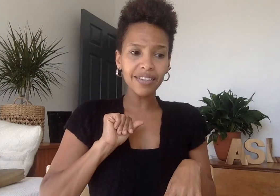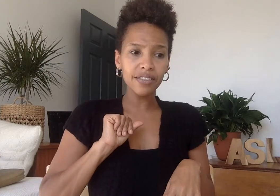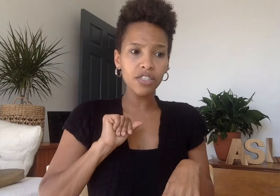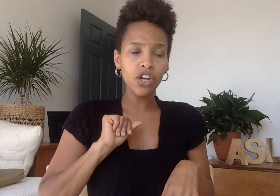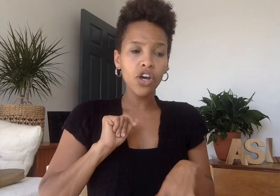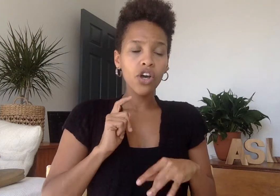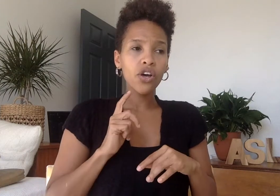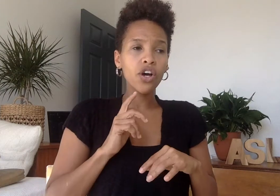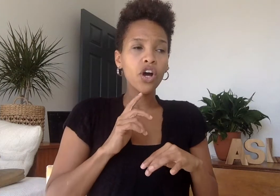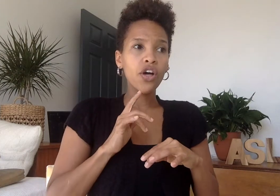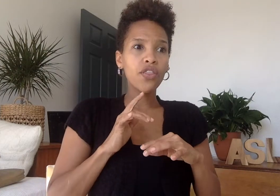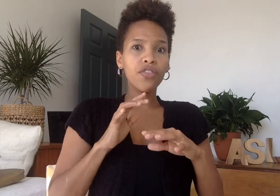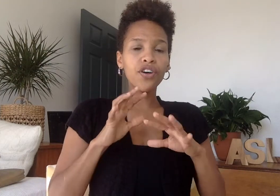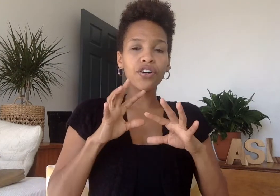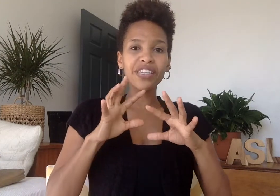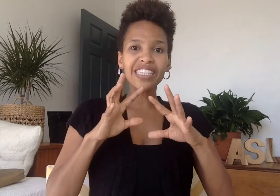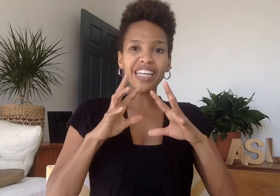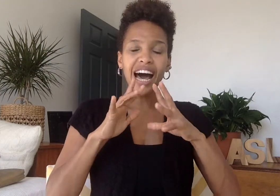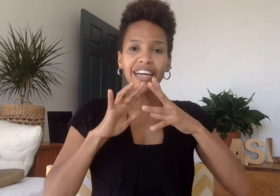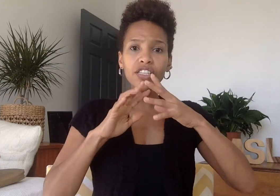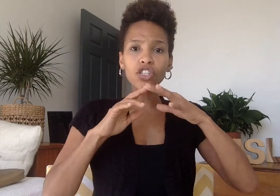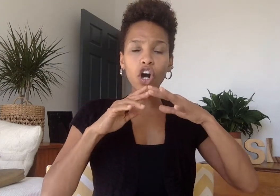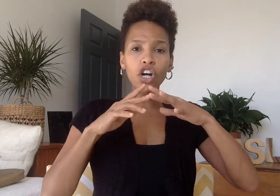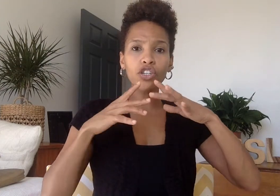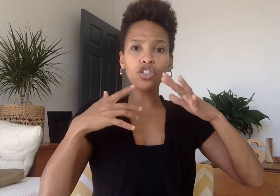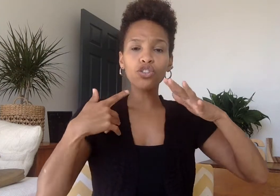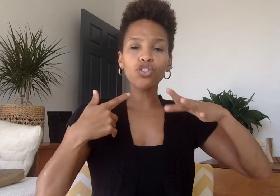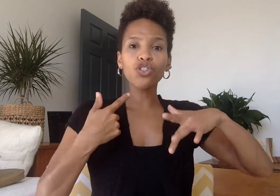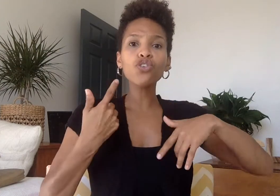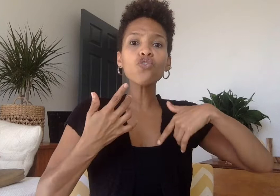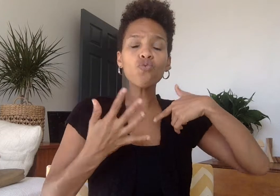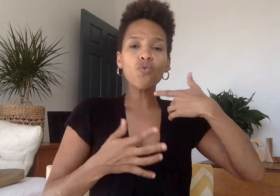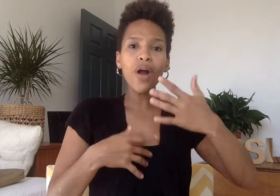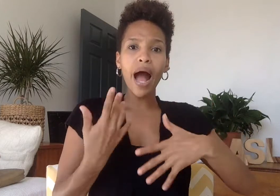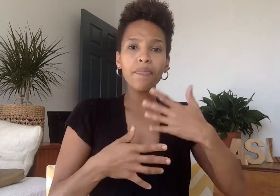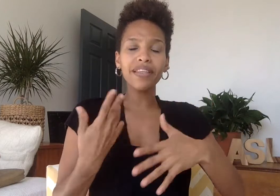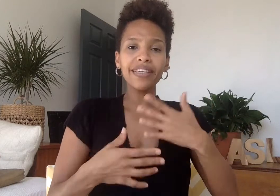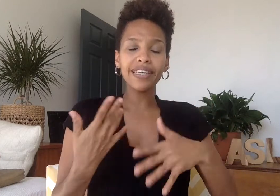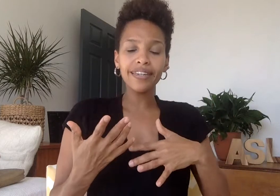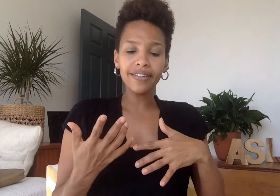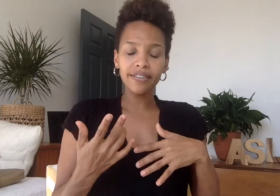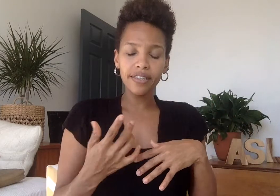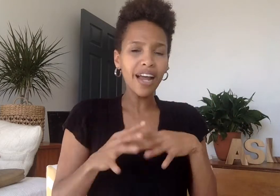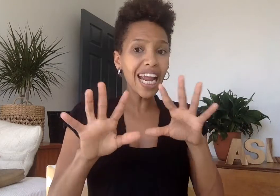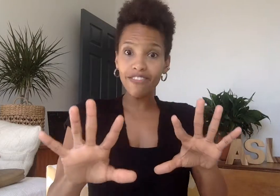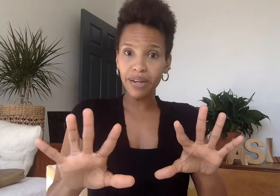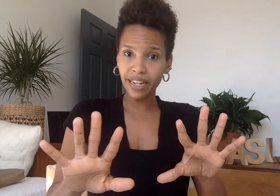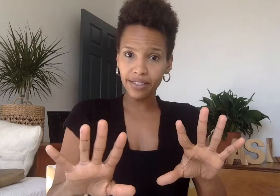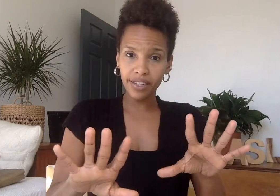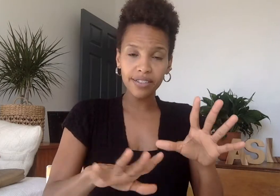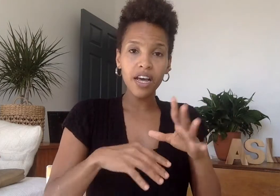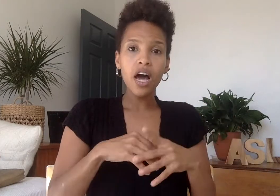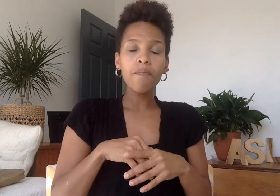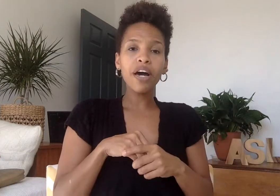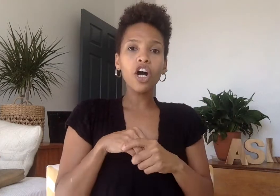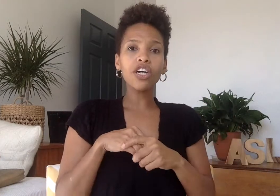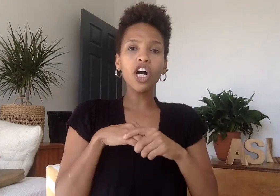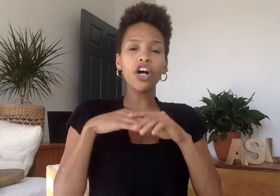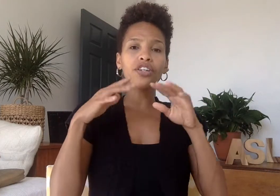is the signs are too rapidly, not everybody does this, but are